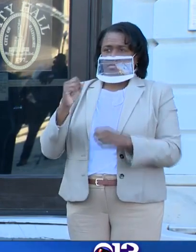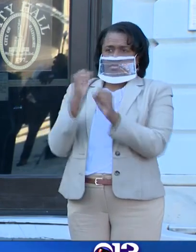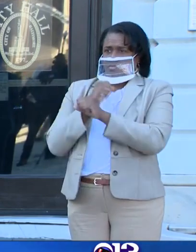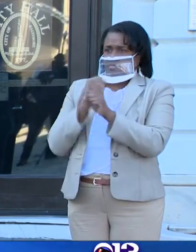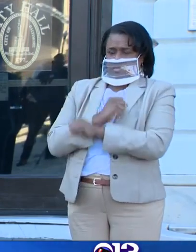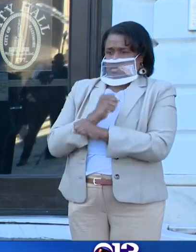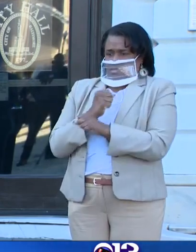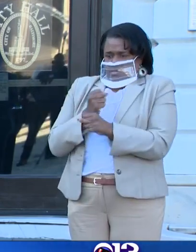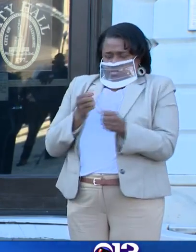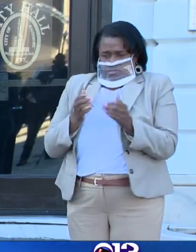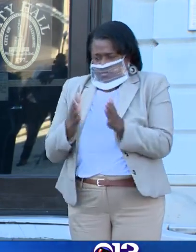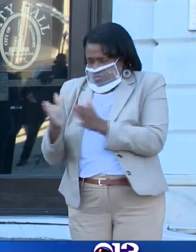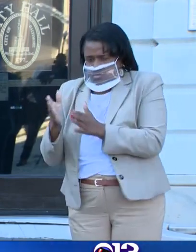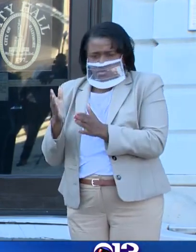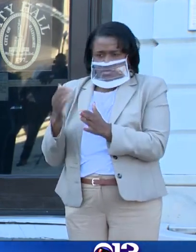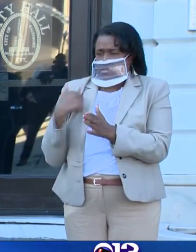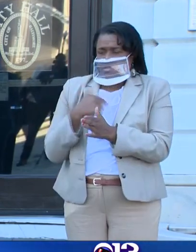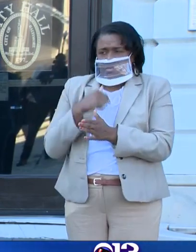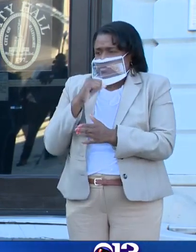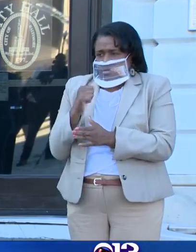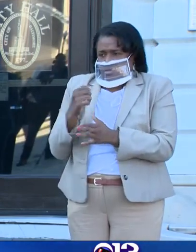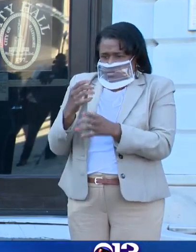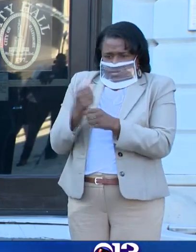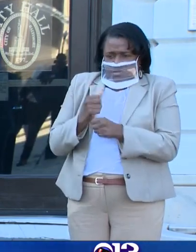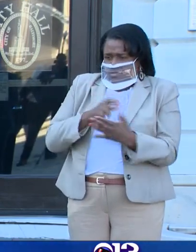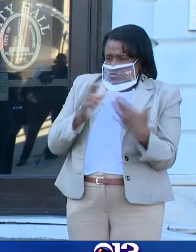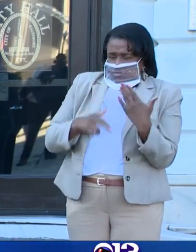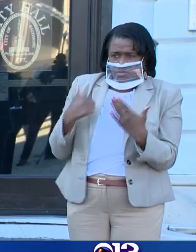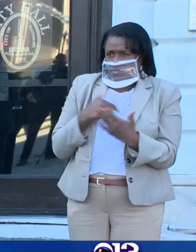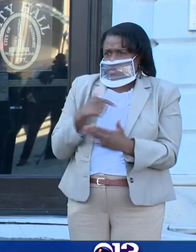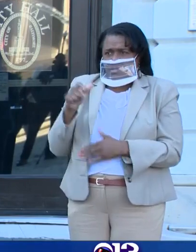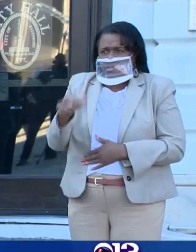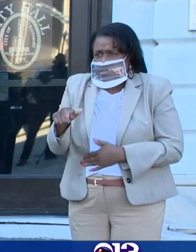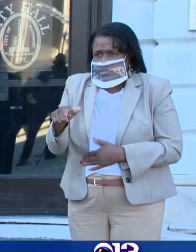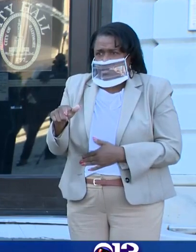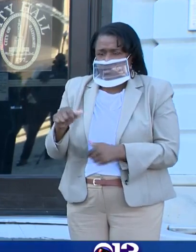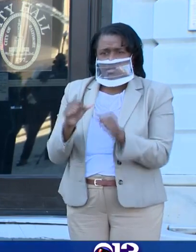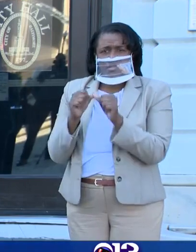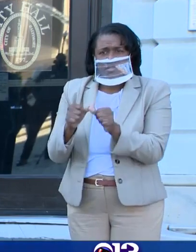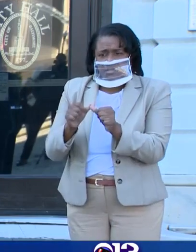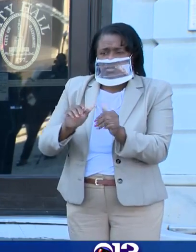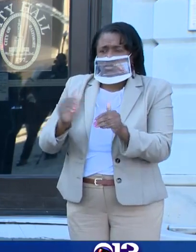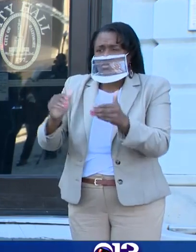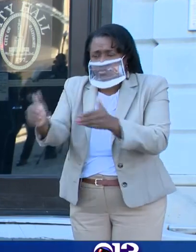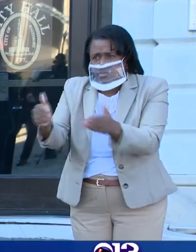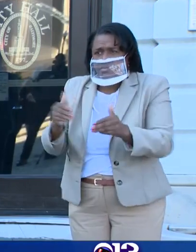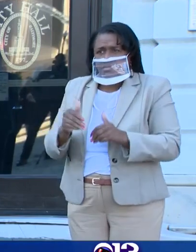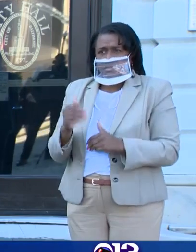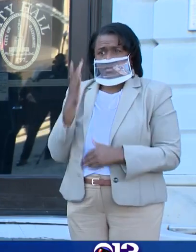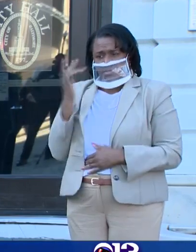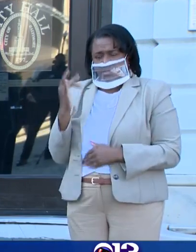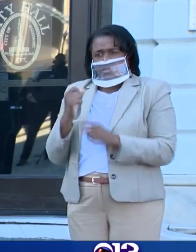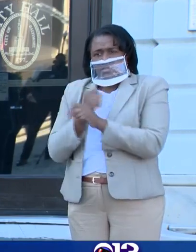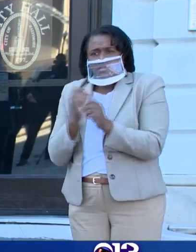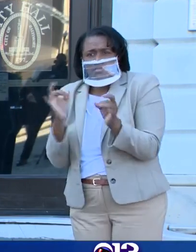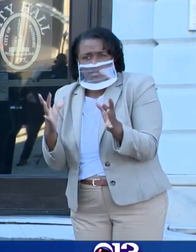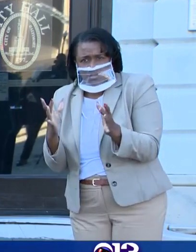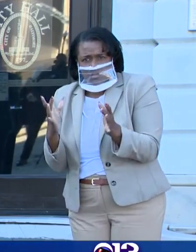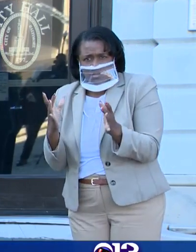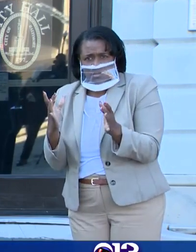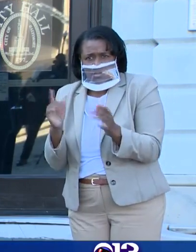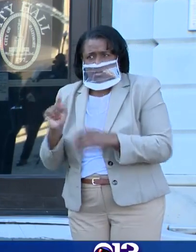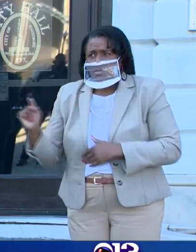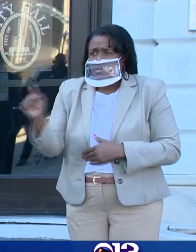not yielded the results we need as we continue to lose too many people to violence. And those